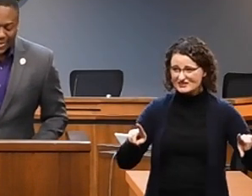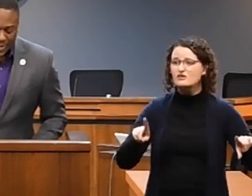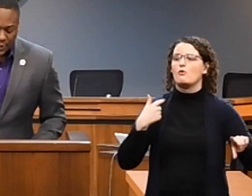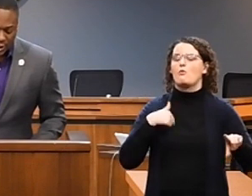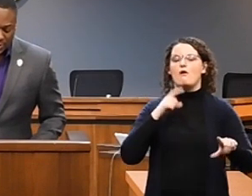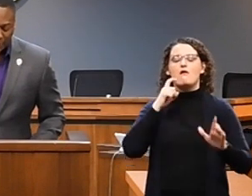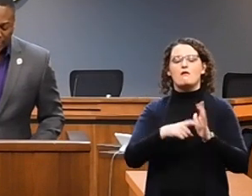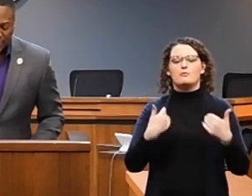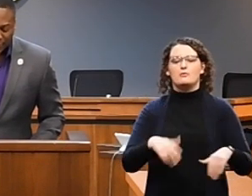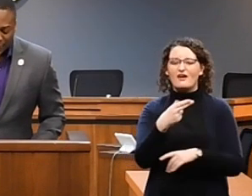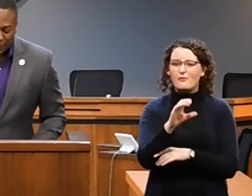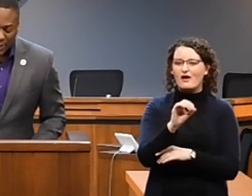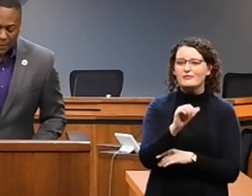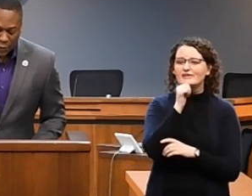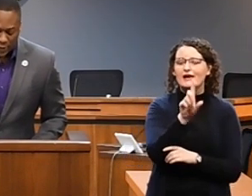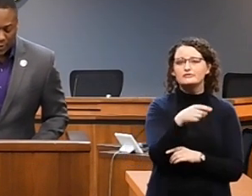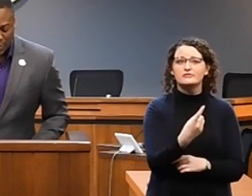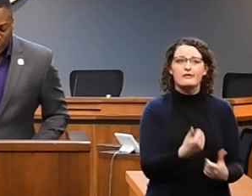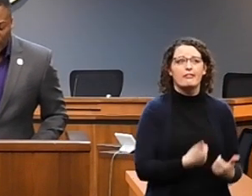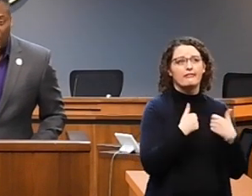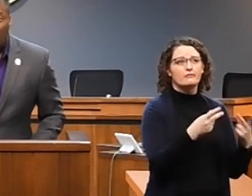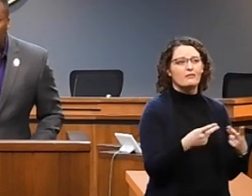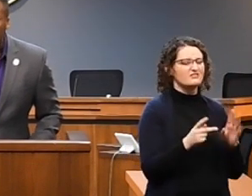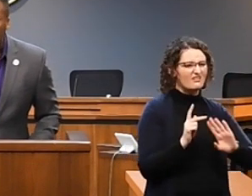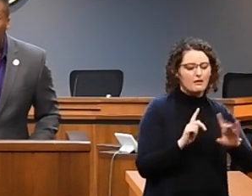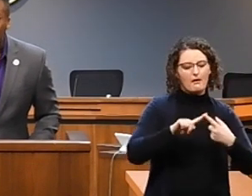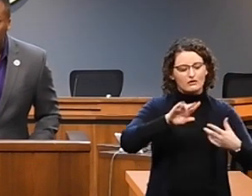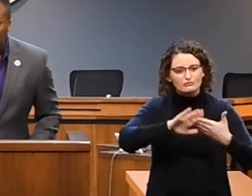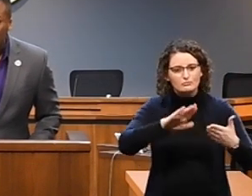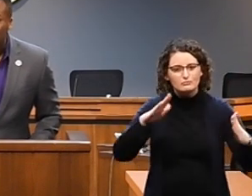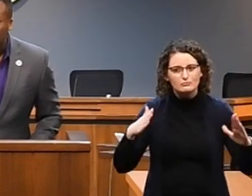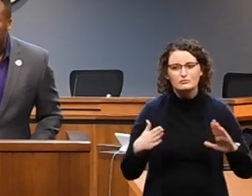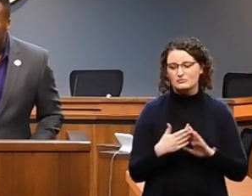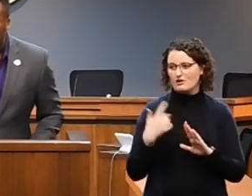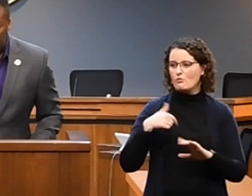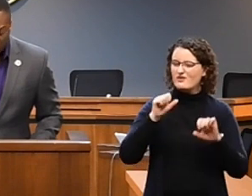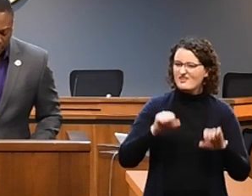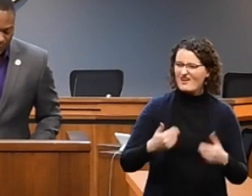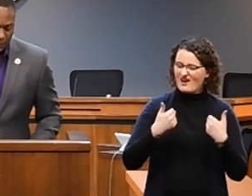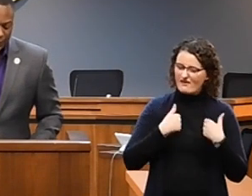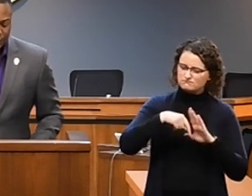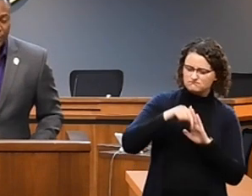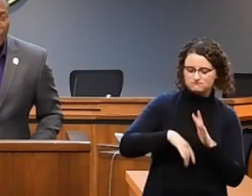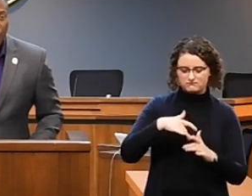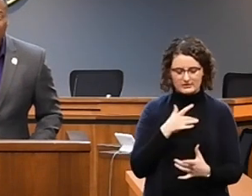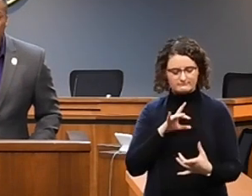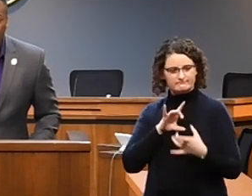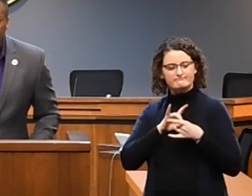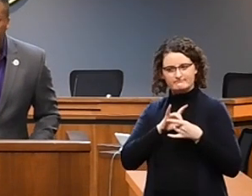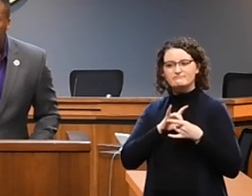County not just a place to live, but a community where we can all find a deeper sense of belonging.